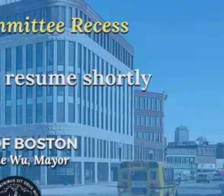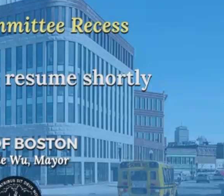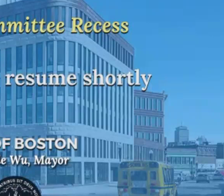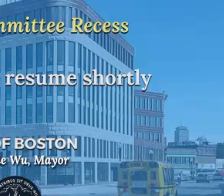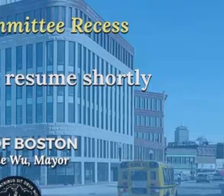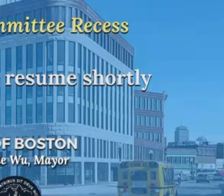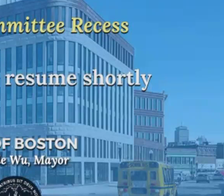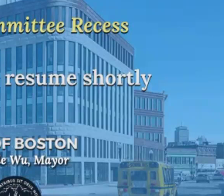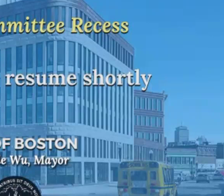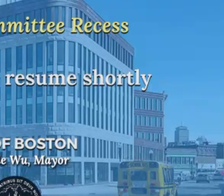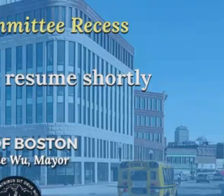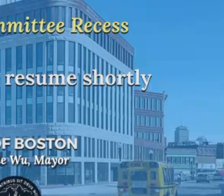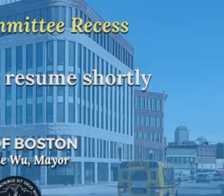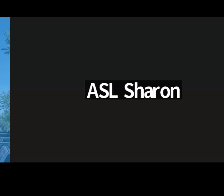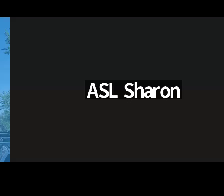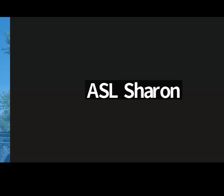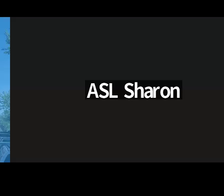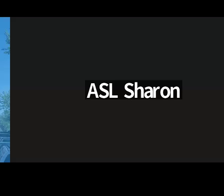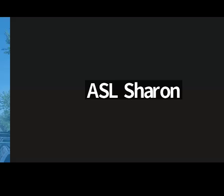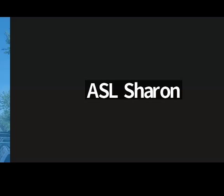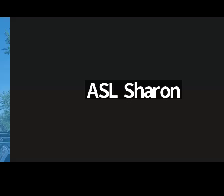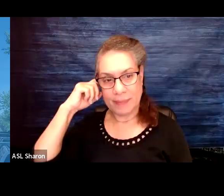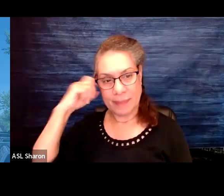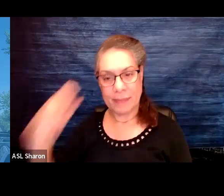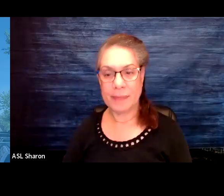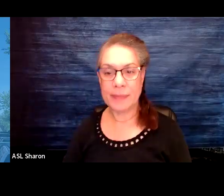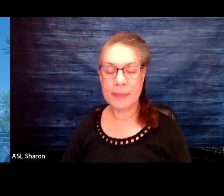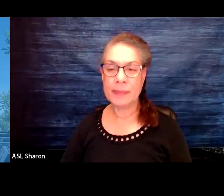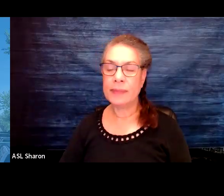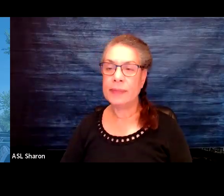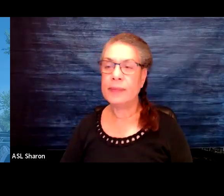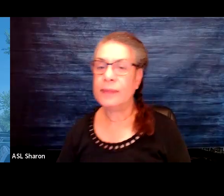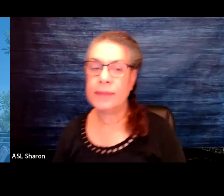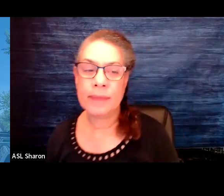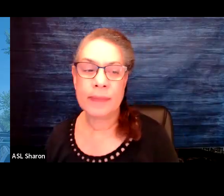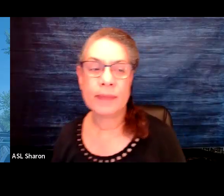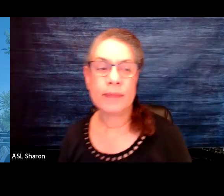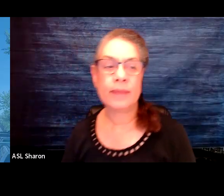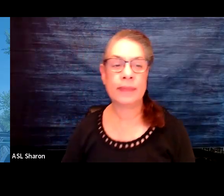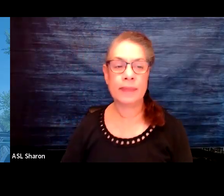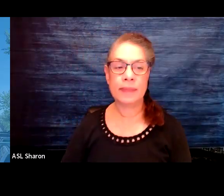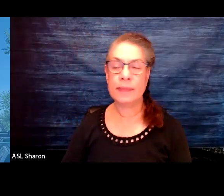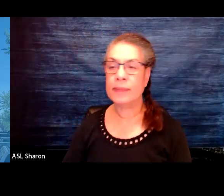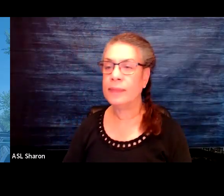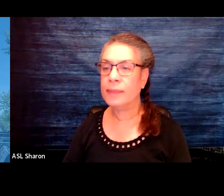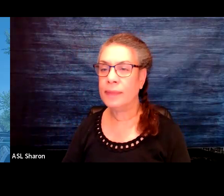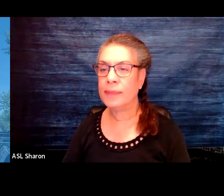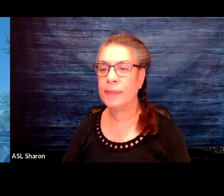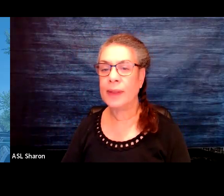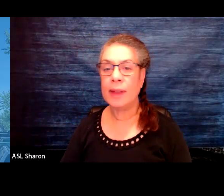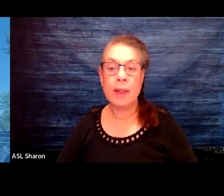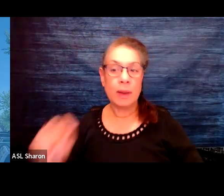All right. Yeah, are we ready? Testing, One, two. testing. Okay, we're going to restart the